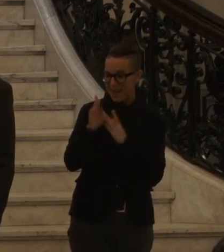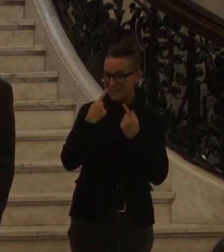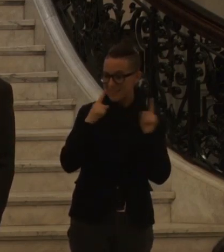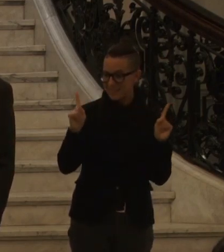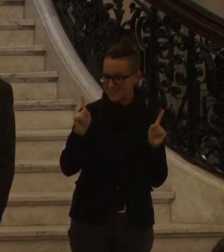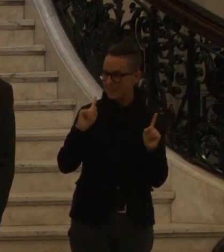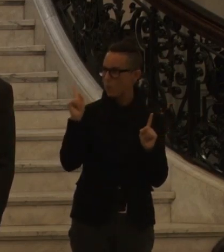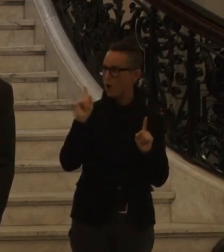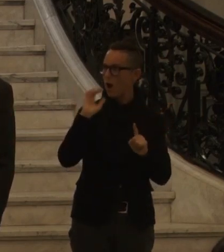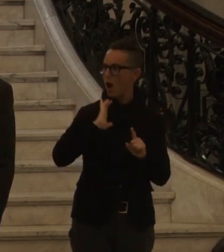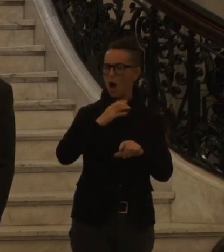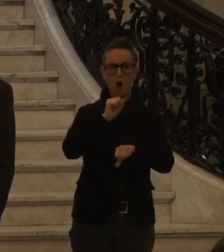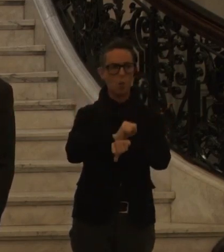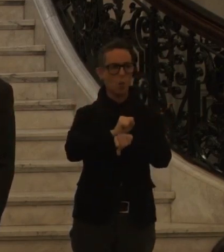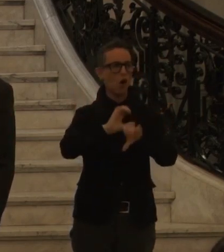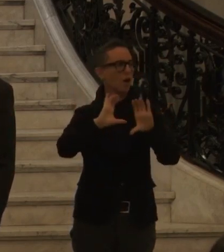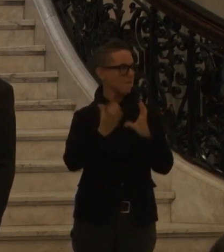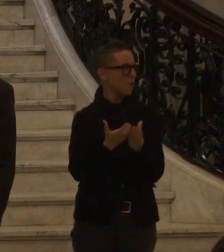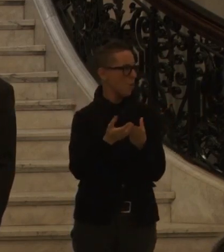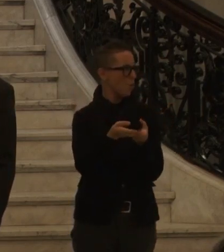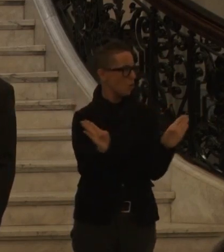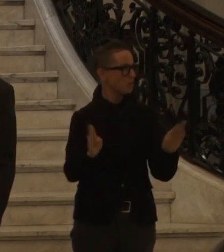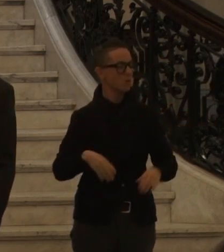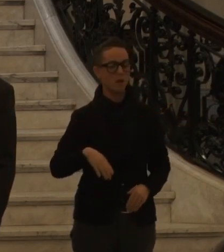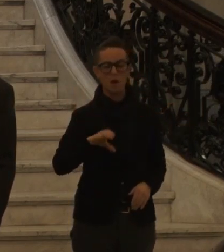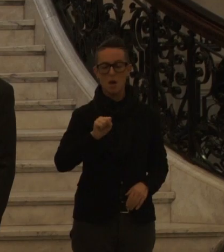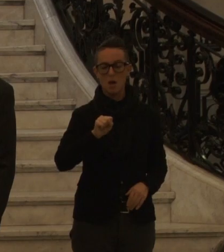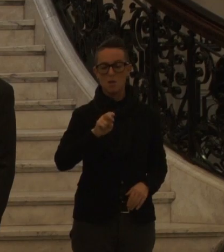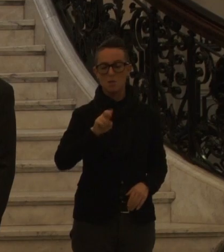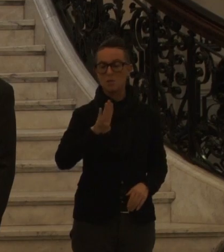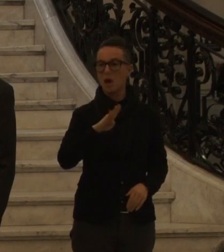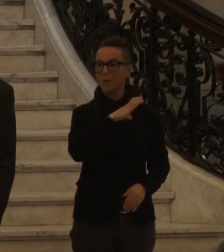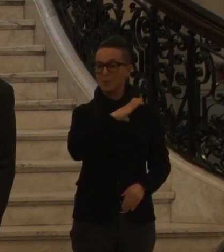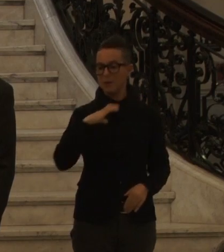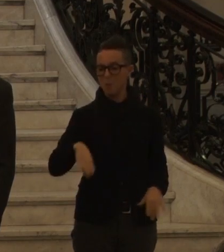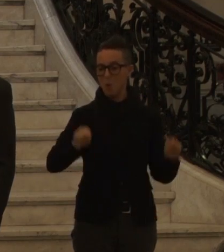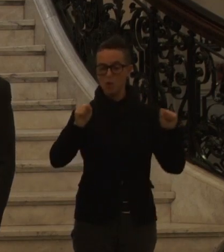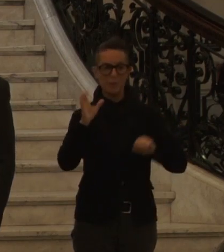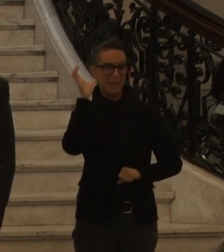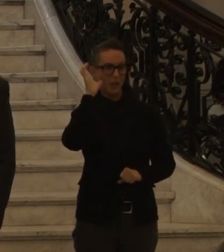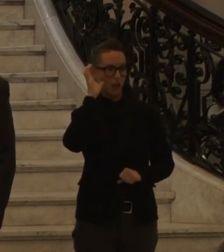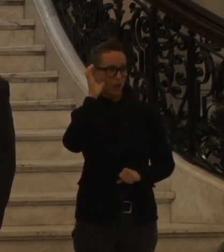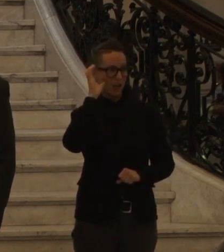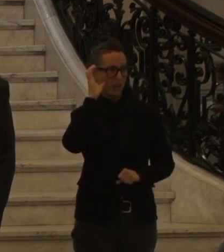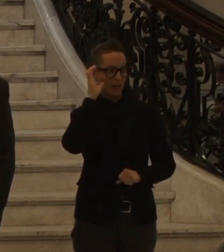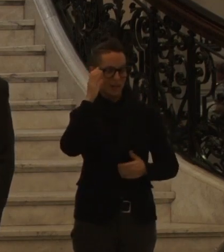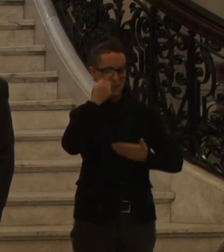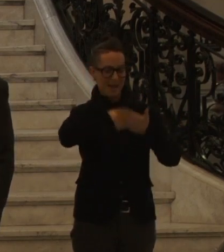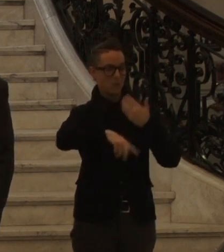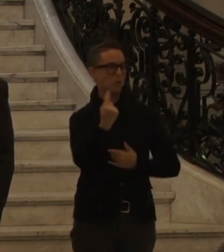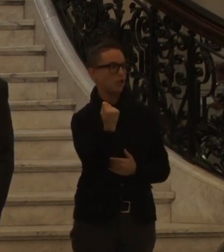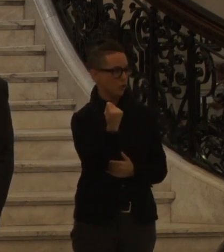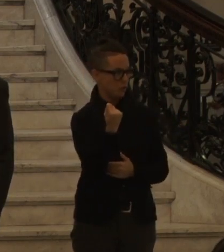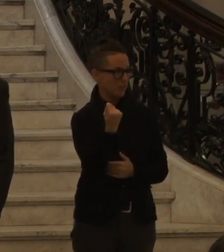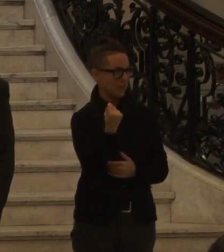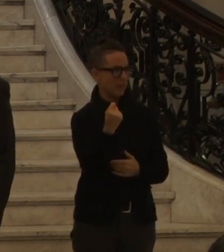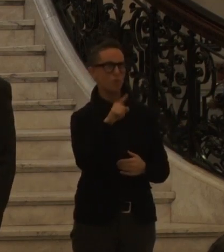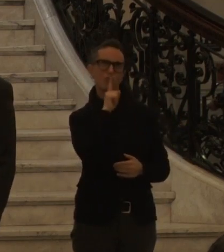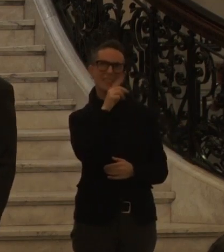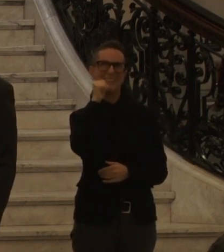our workforce. This subcommittee will be holding a hearing on Tuesday, October 22nd, that's a week from today, or yesterday, I